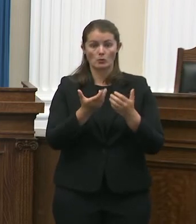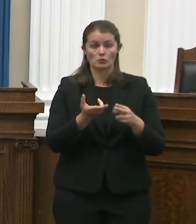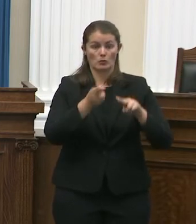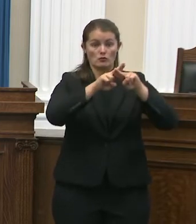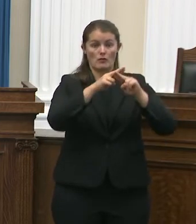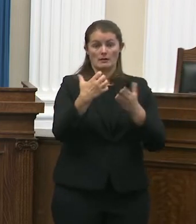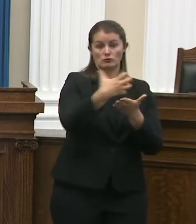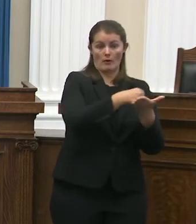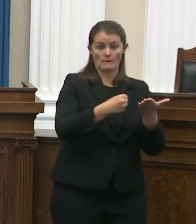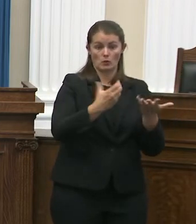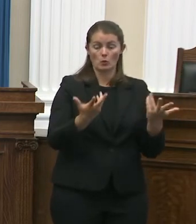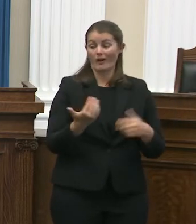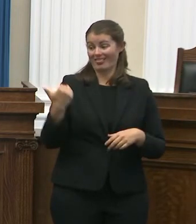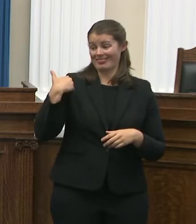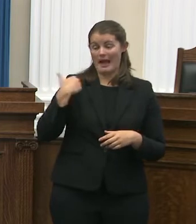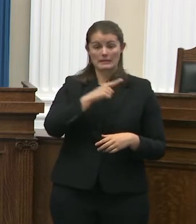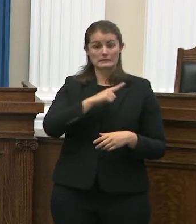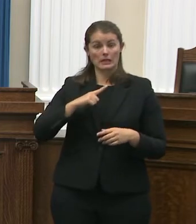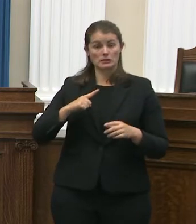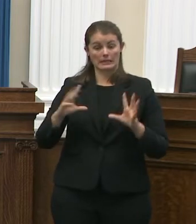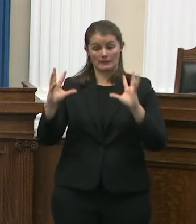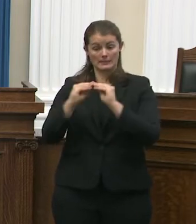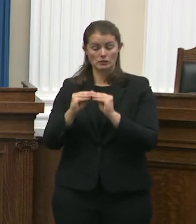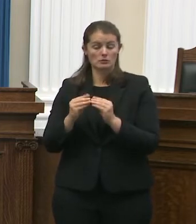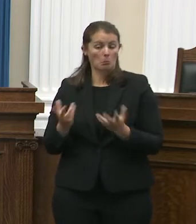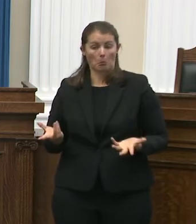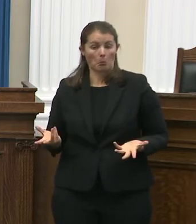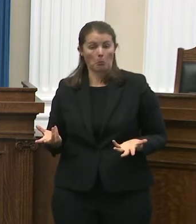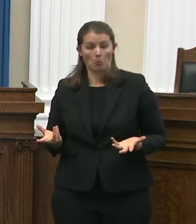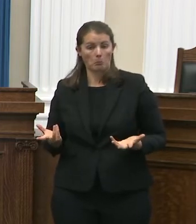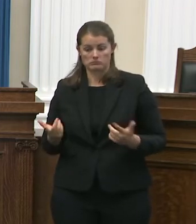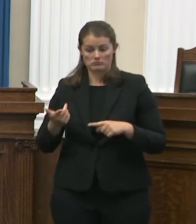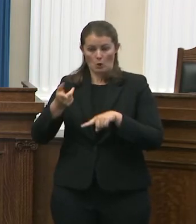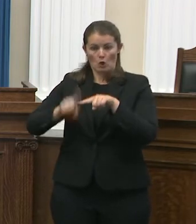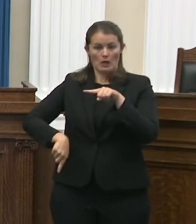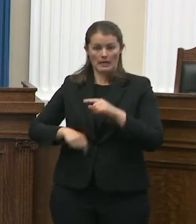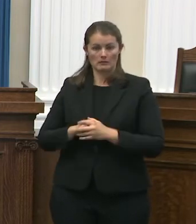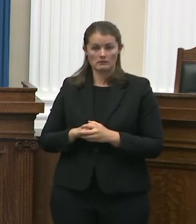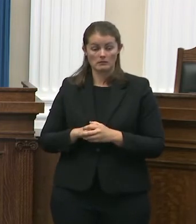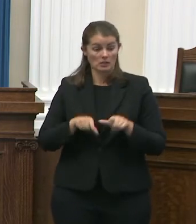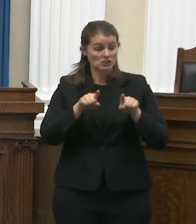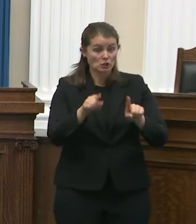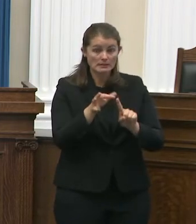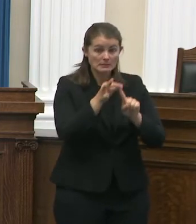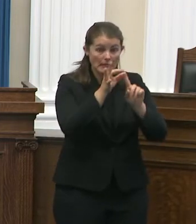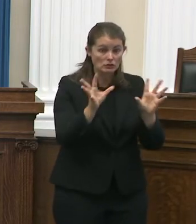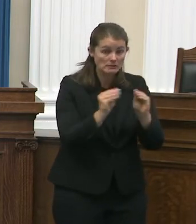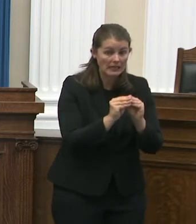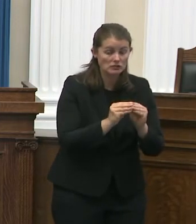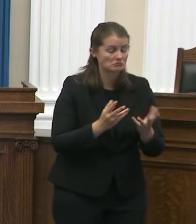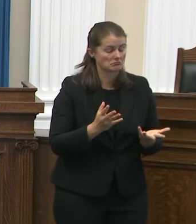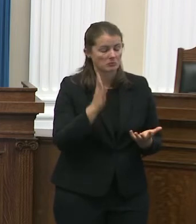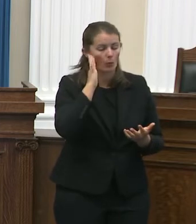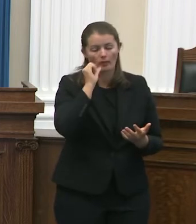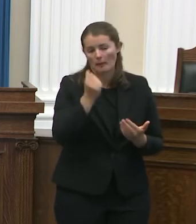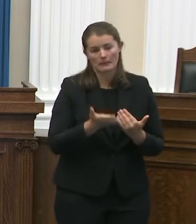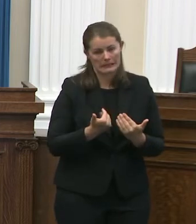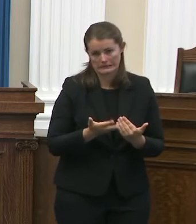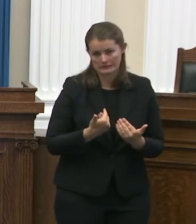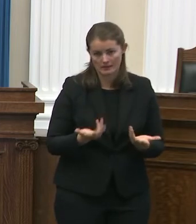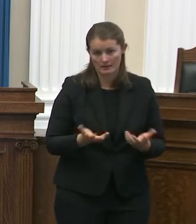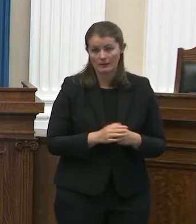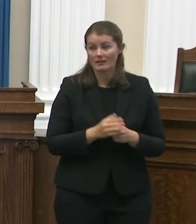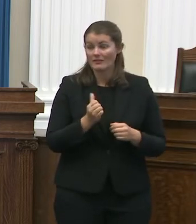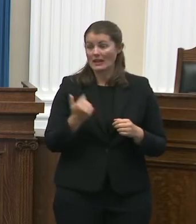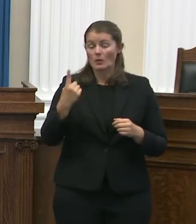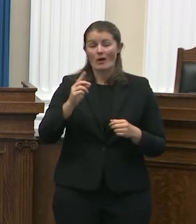session. Raising in a special session is not going to be any easier. If anybody And